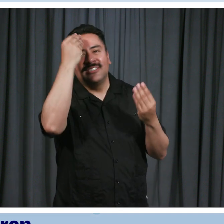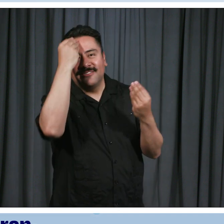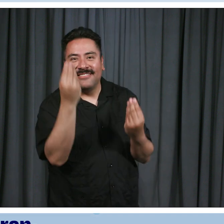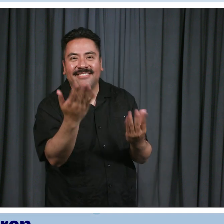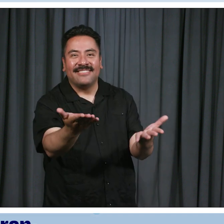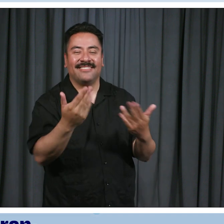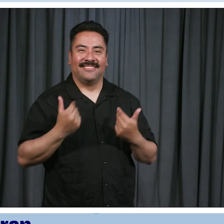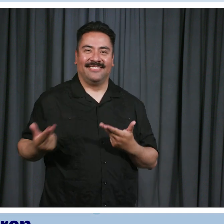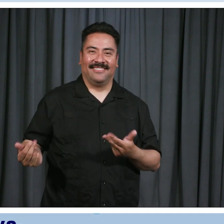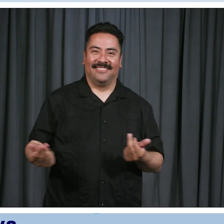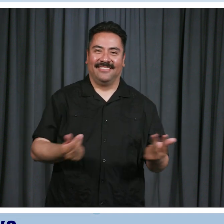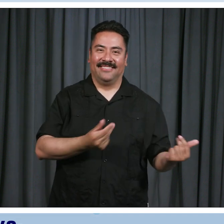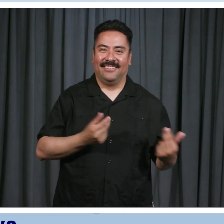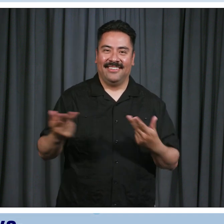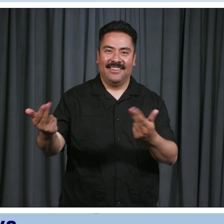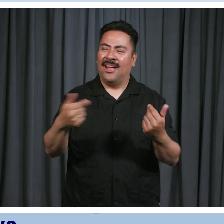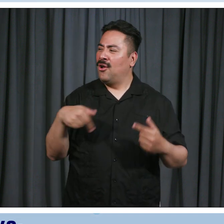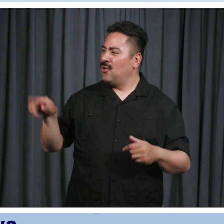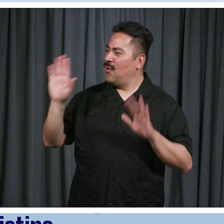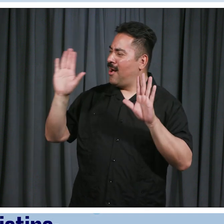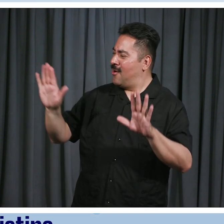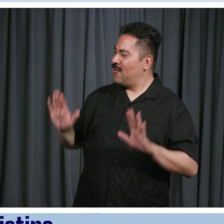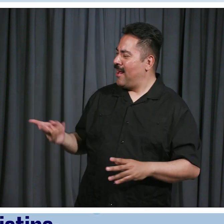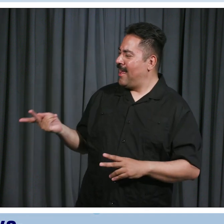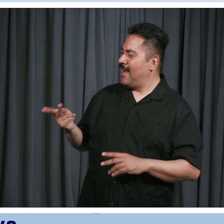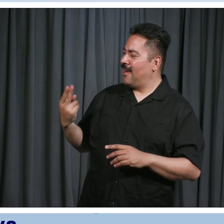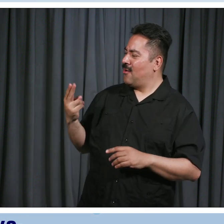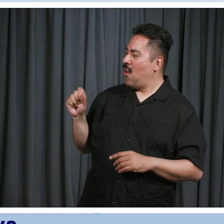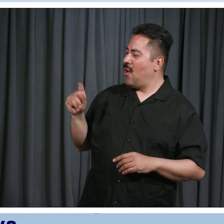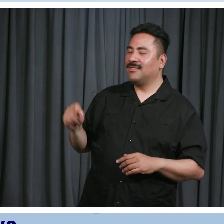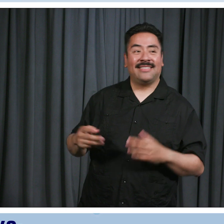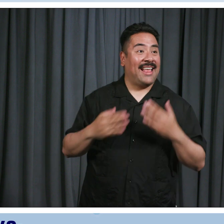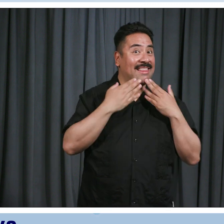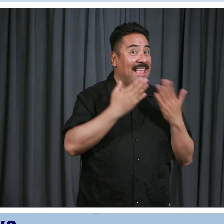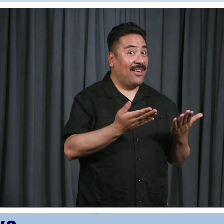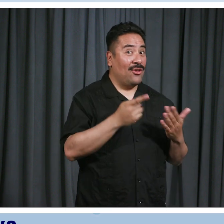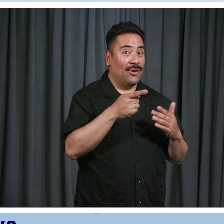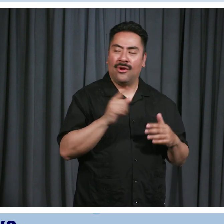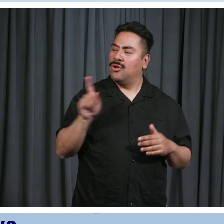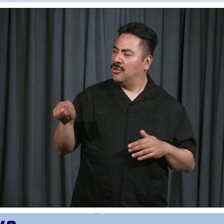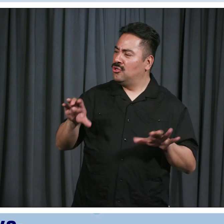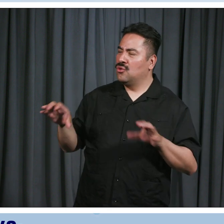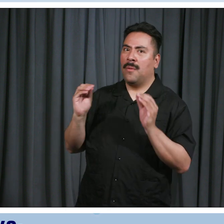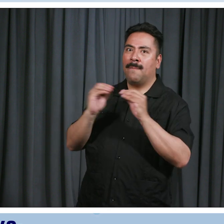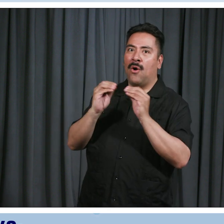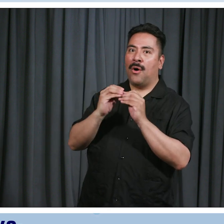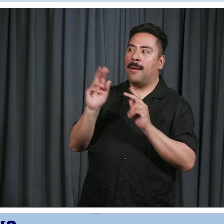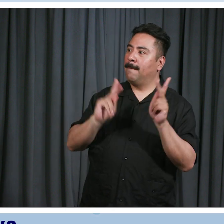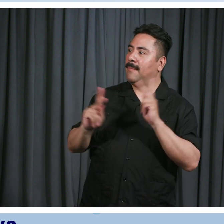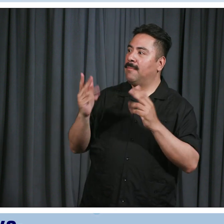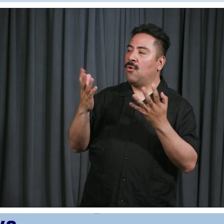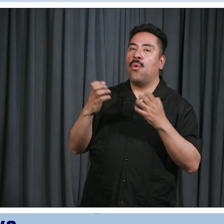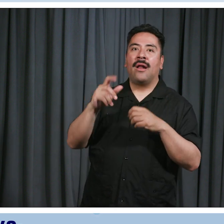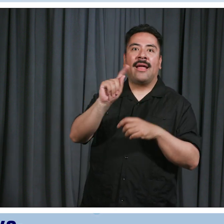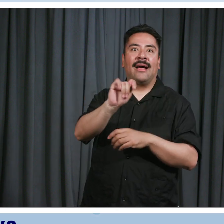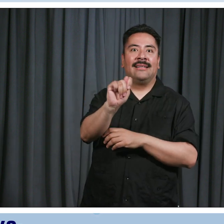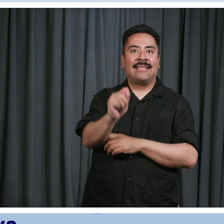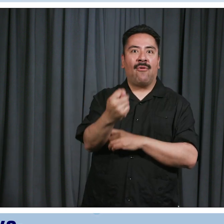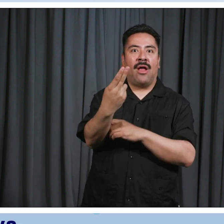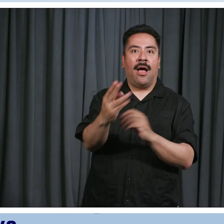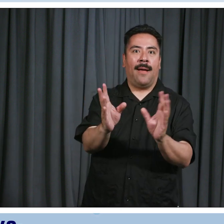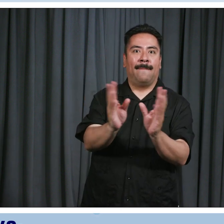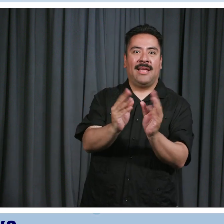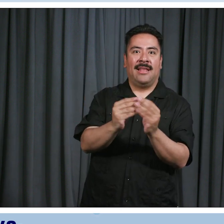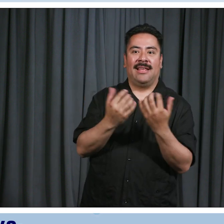there. You guys are great hosts. Oh, thank you. I think you should do more of this. It feels like people want like a town hall kind of